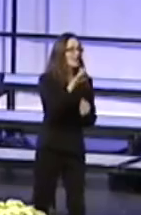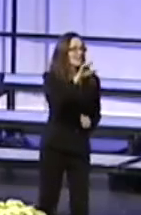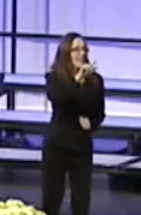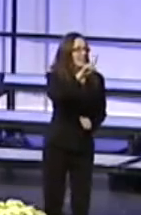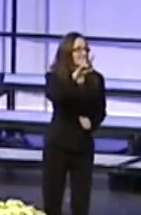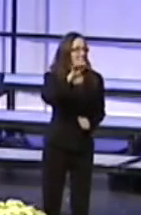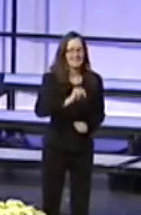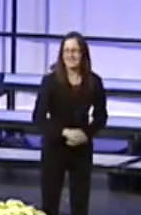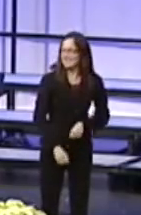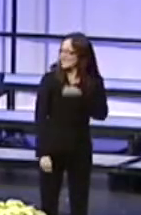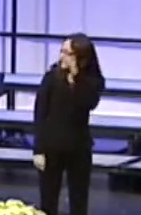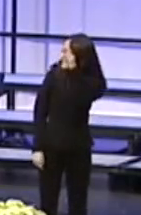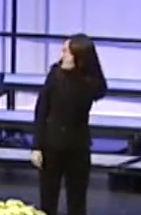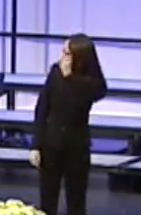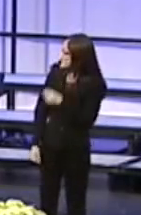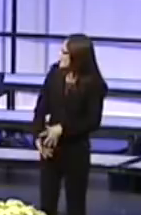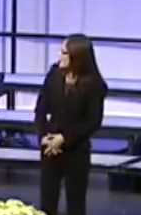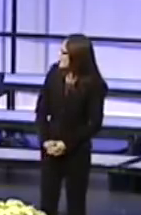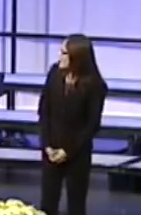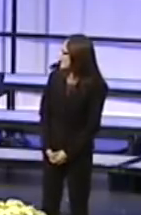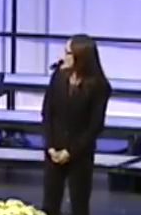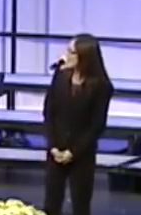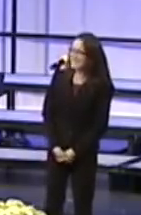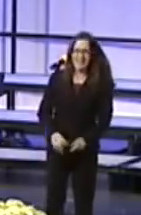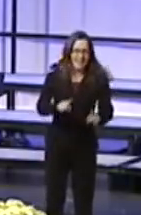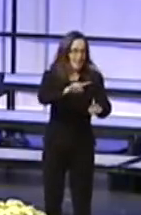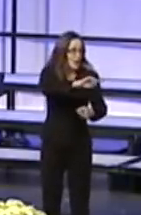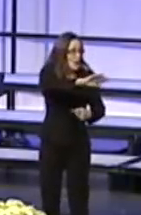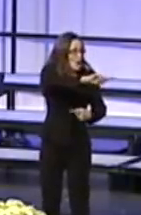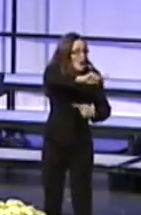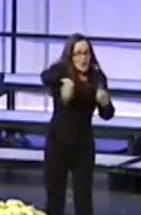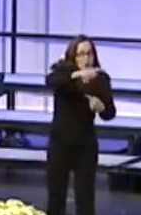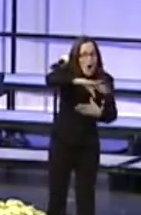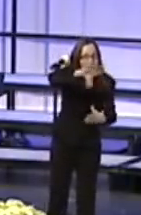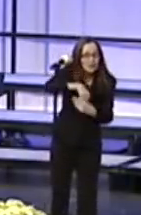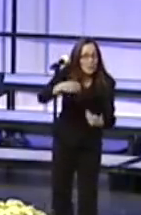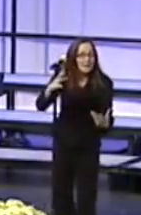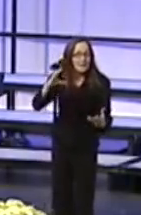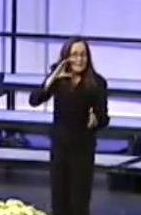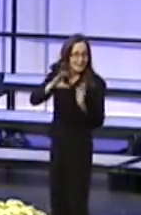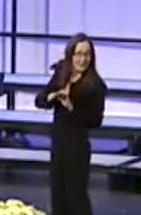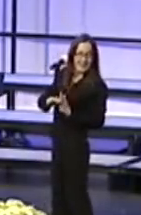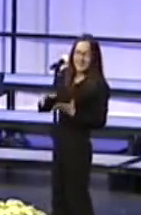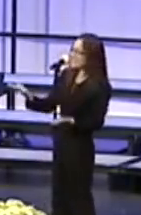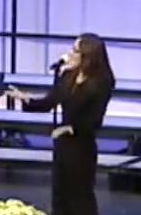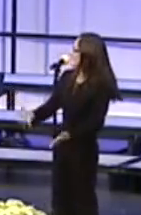Oh my gosh. And you're all in it. You're all in it.